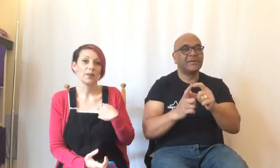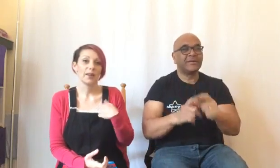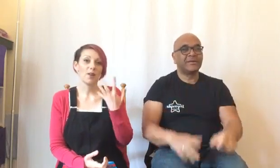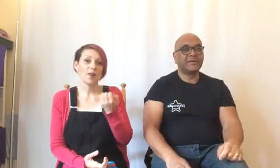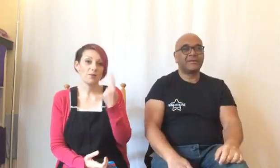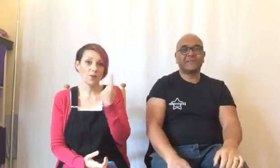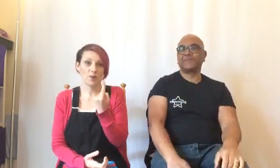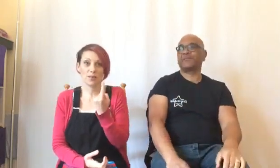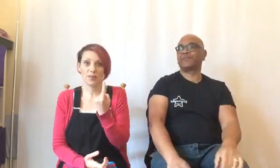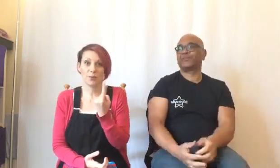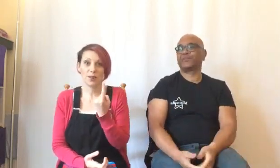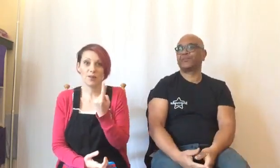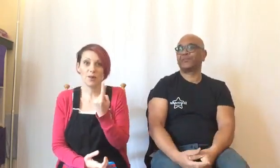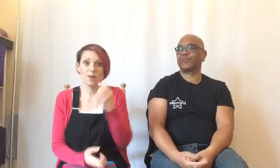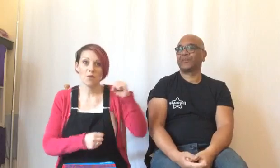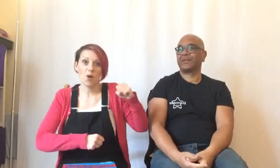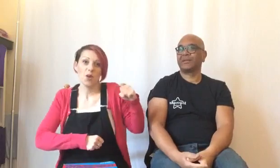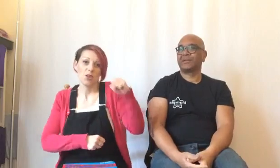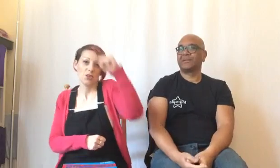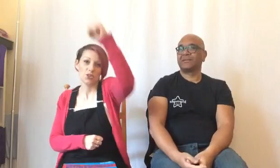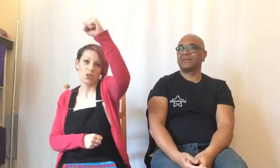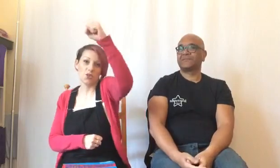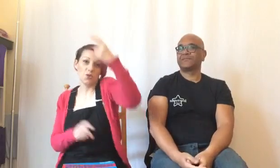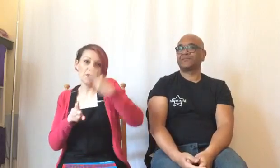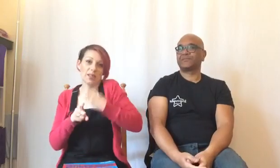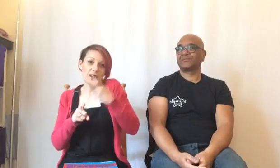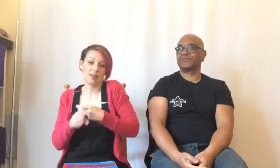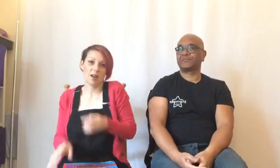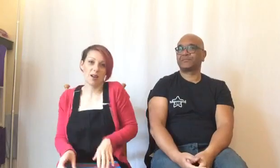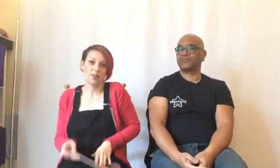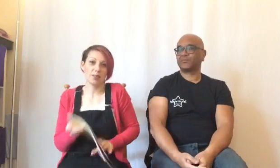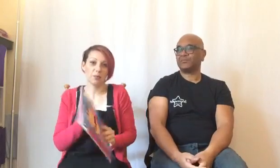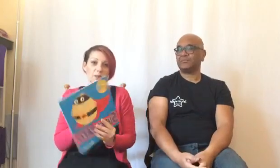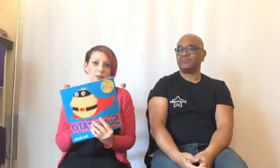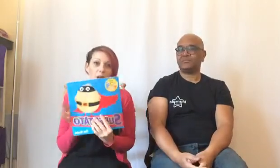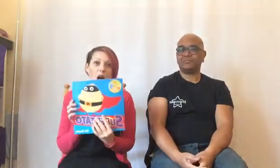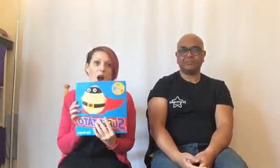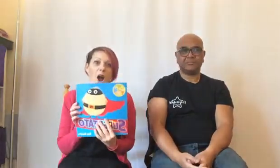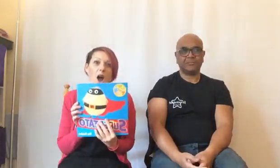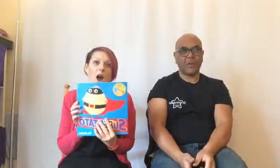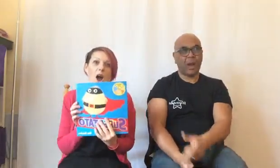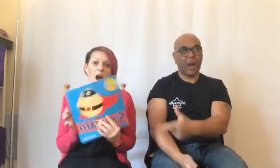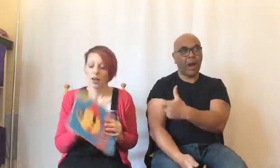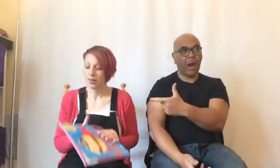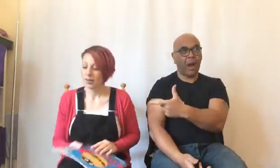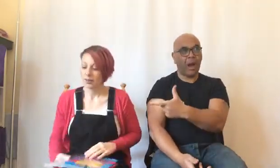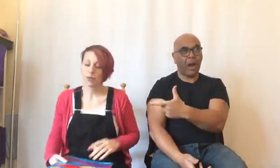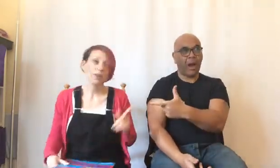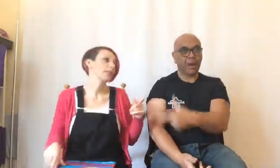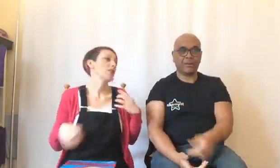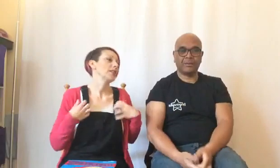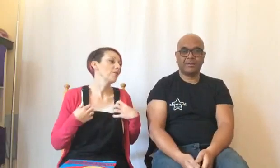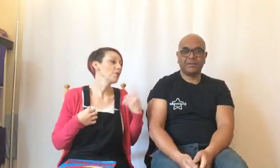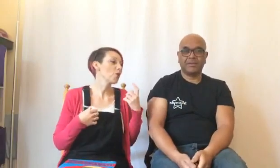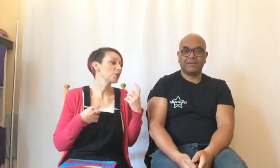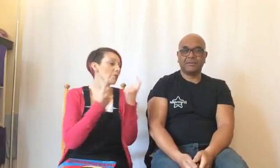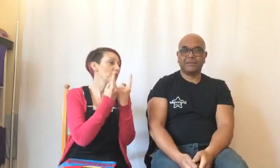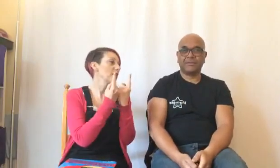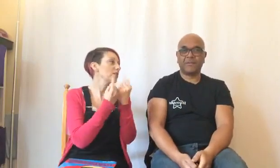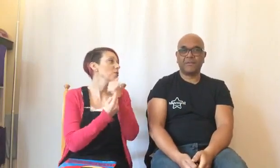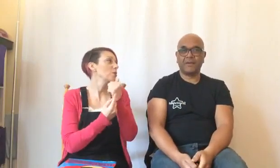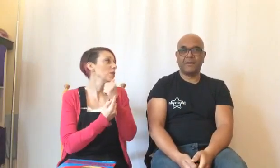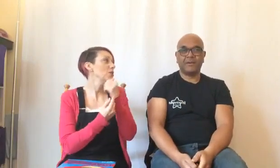Cool. And I've got one as well. I've got Supertato, this one. Oh, it's very exciting. Have you